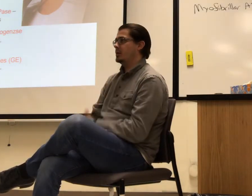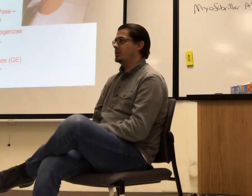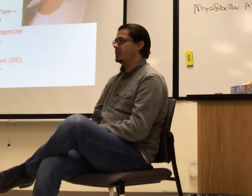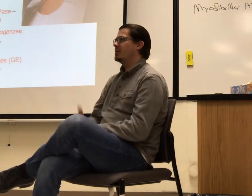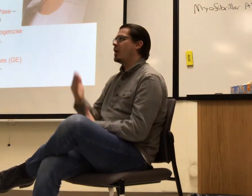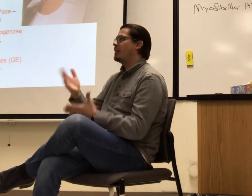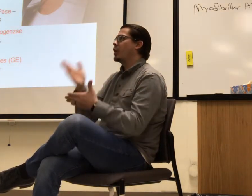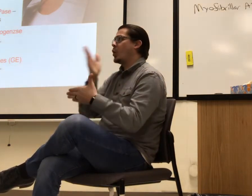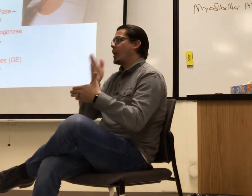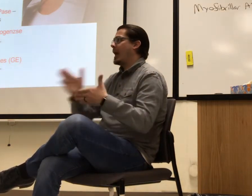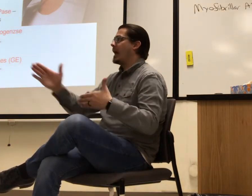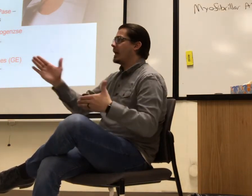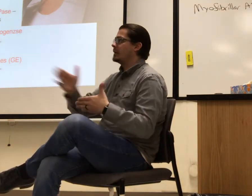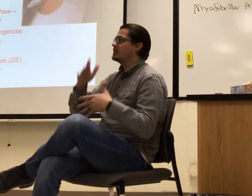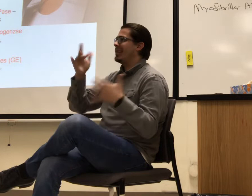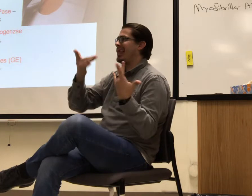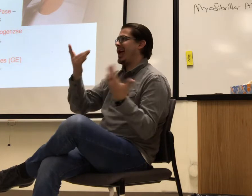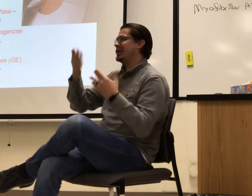range